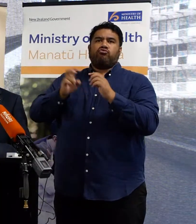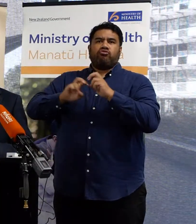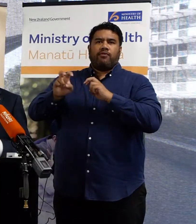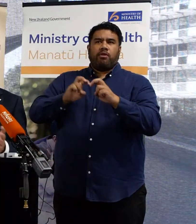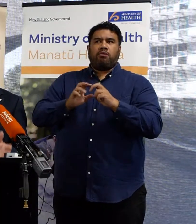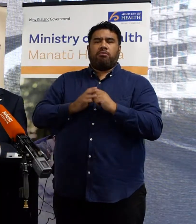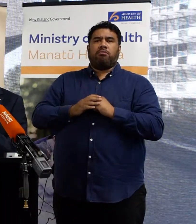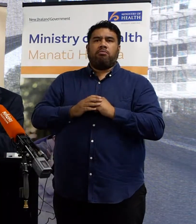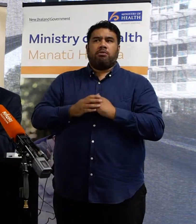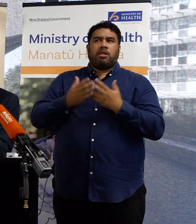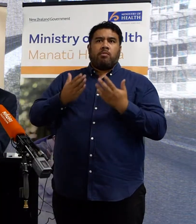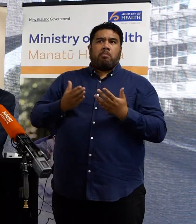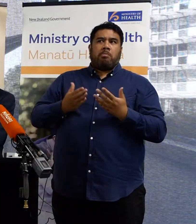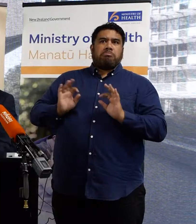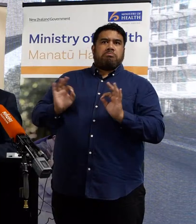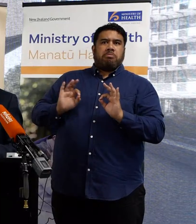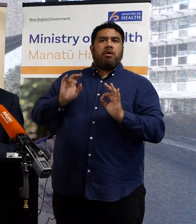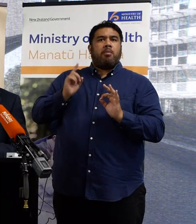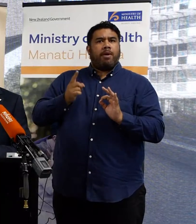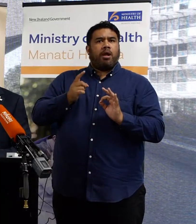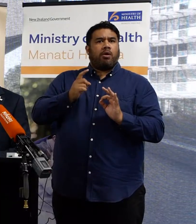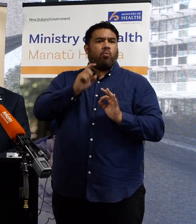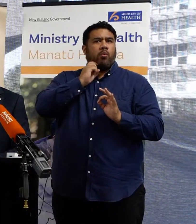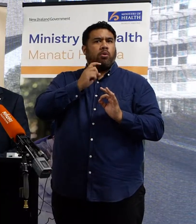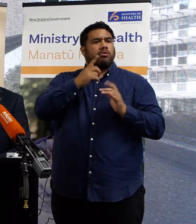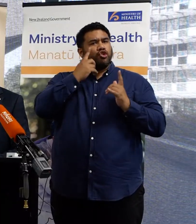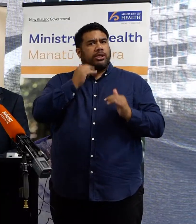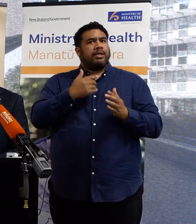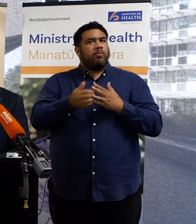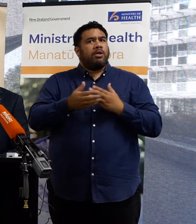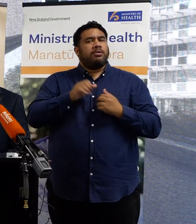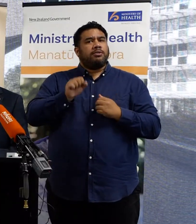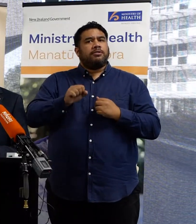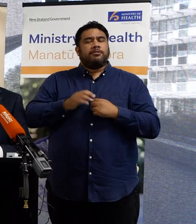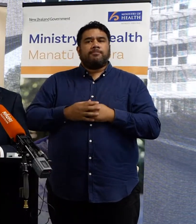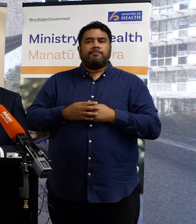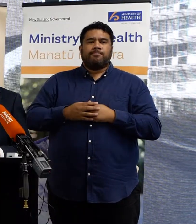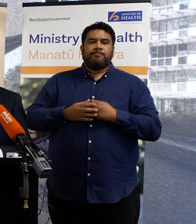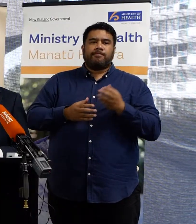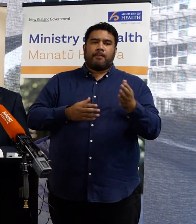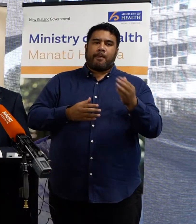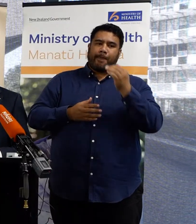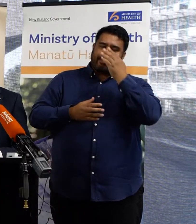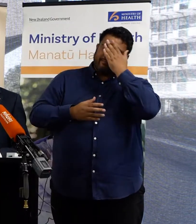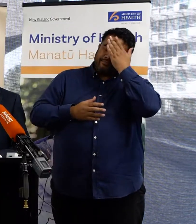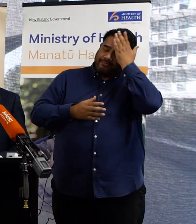not doing that, but we will look at that as part of our regular 48-hour review. Do you have any